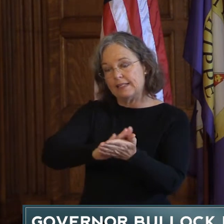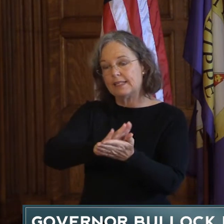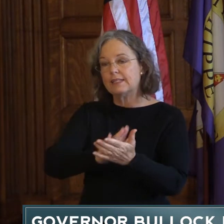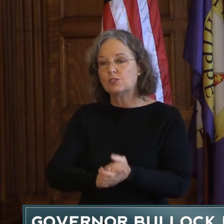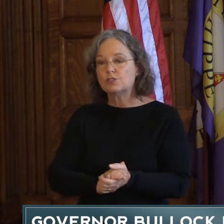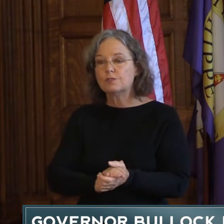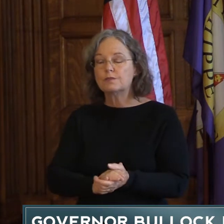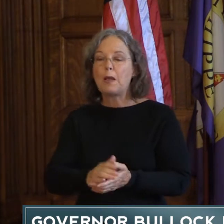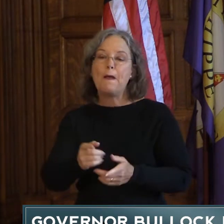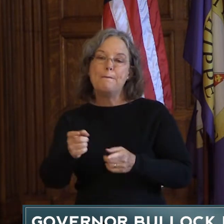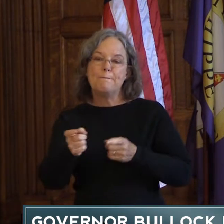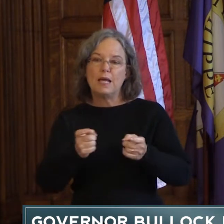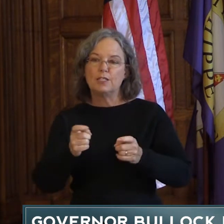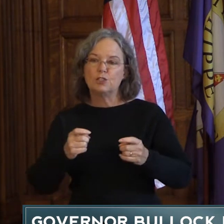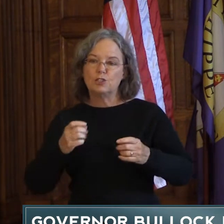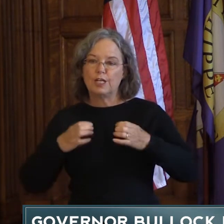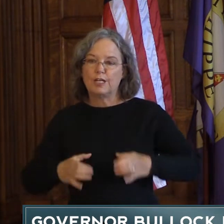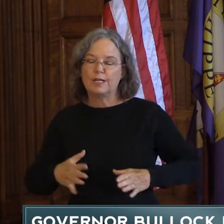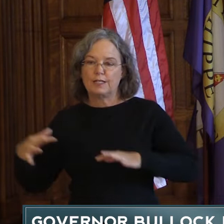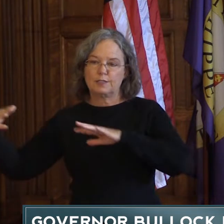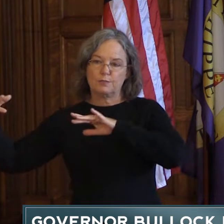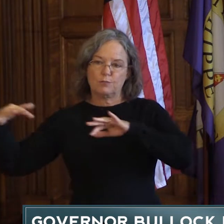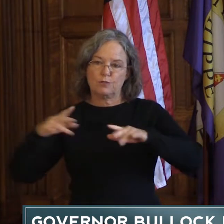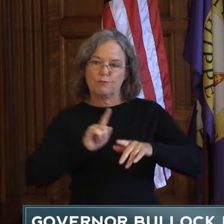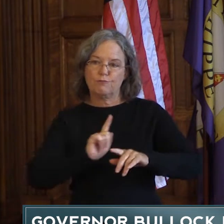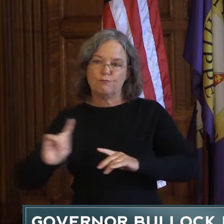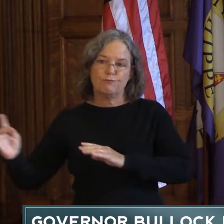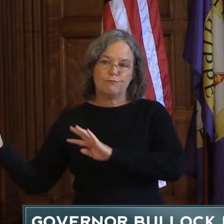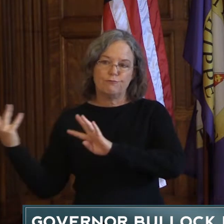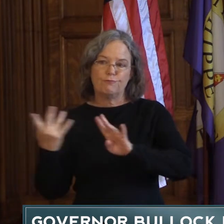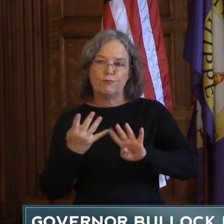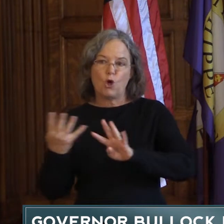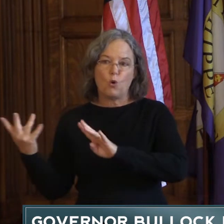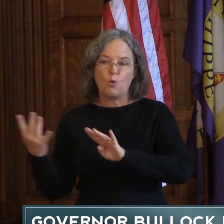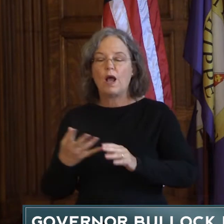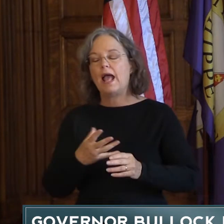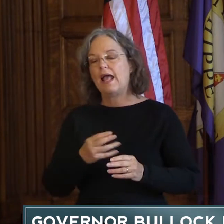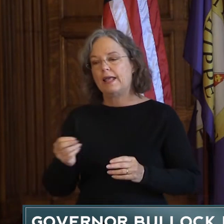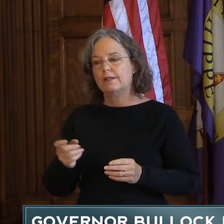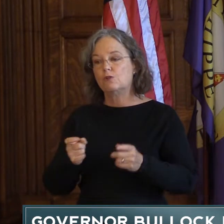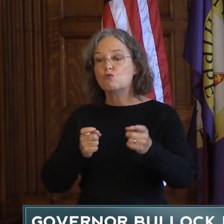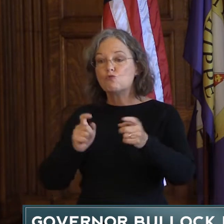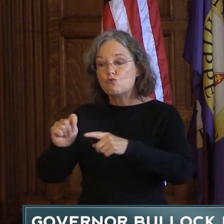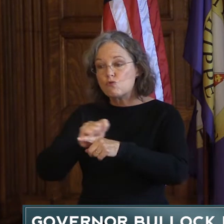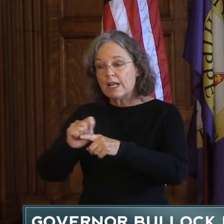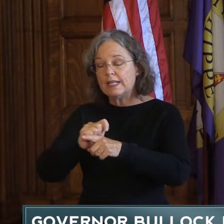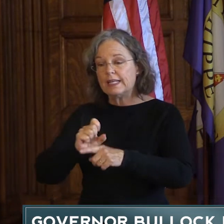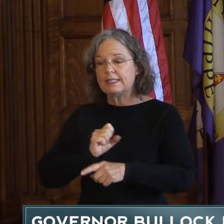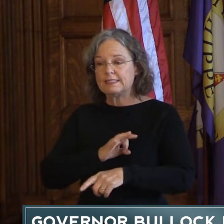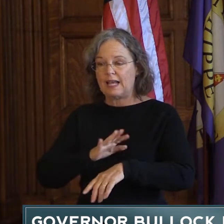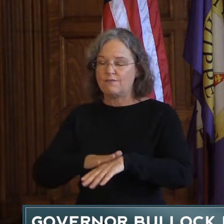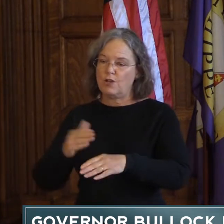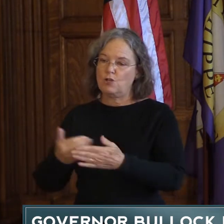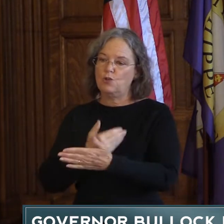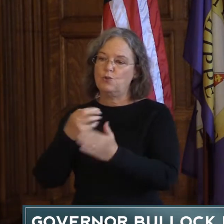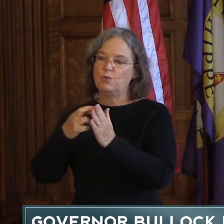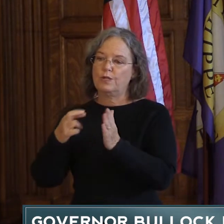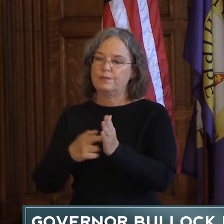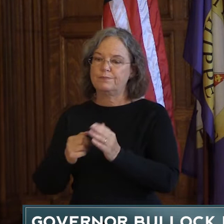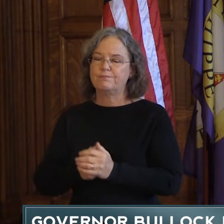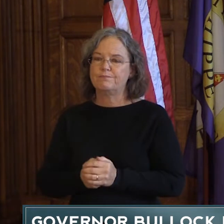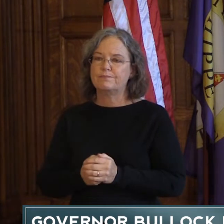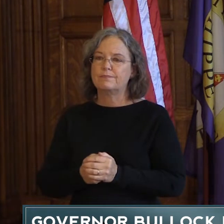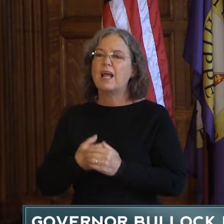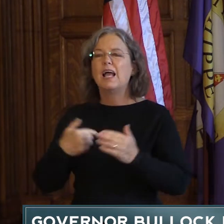managing customer flow, and training workers on these new requirements. I encourage all Montanans to thoroughly read